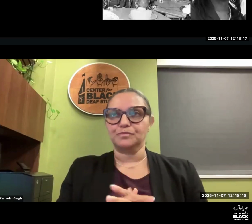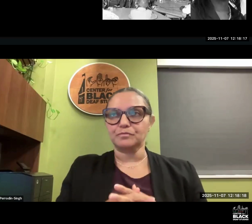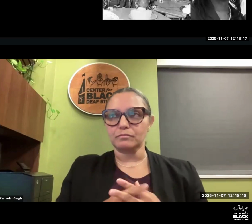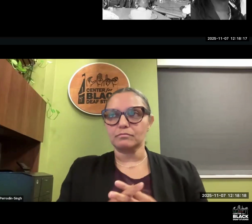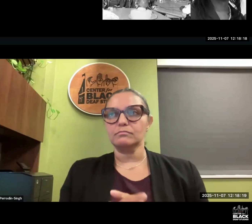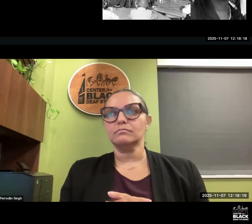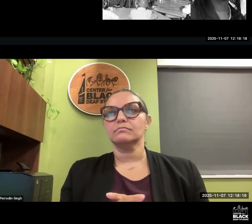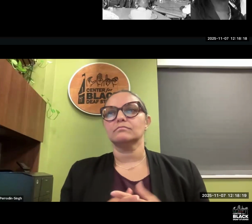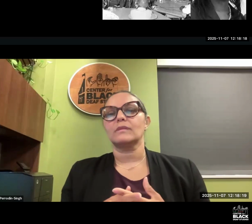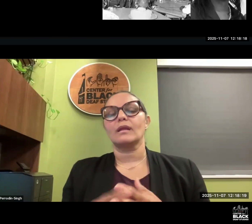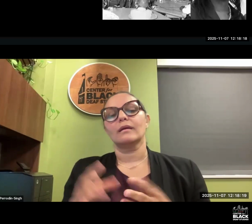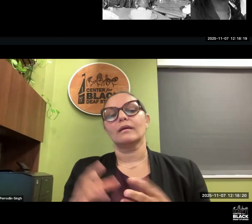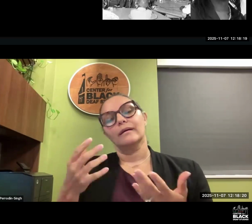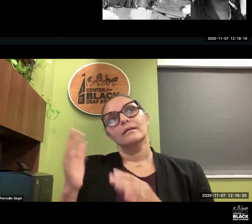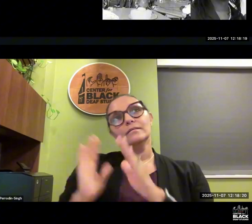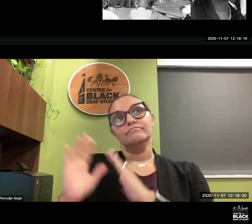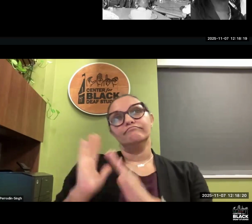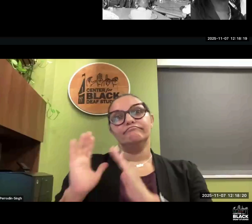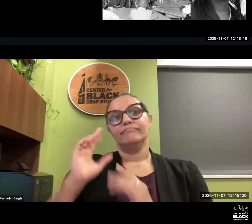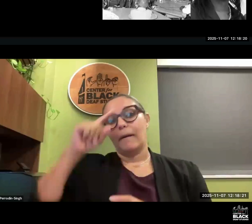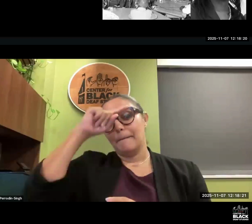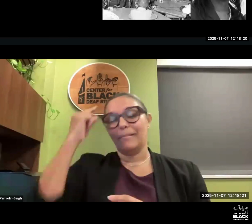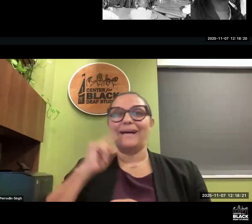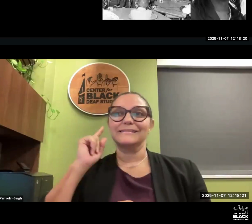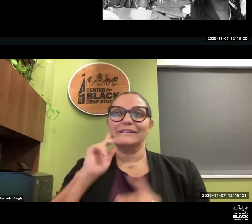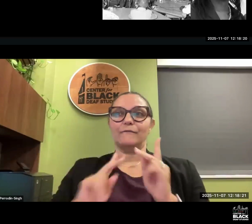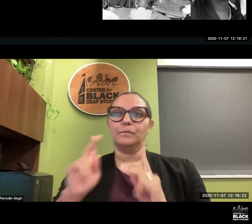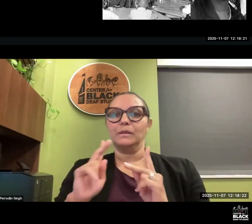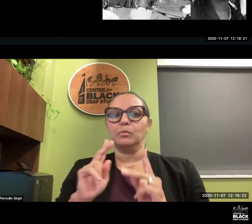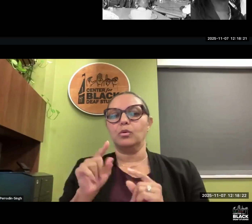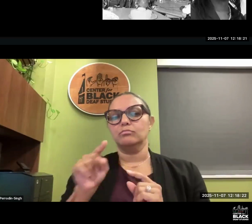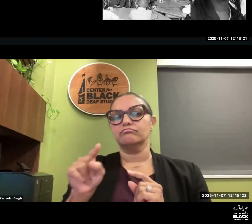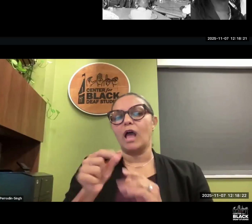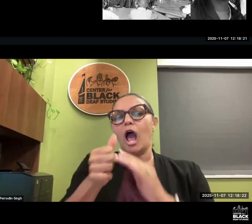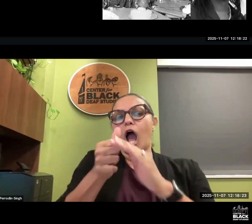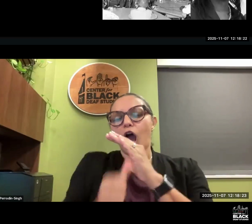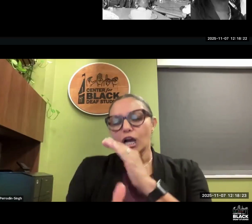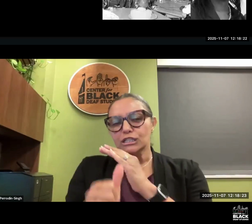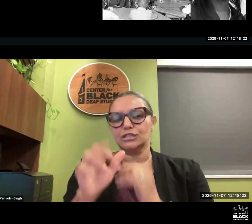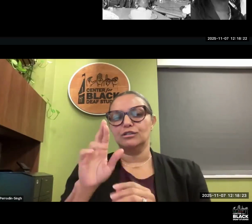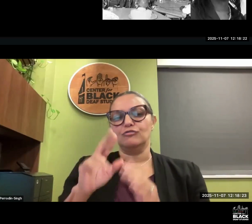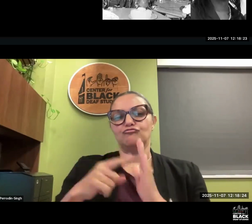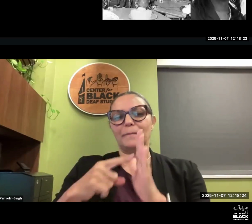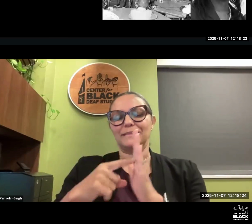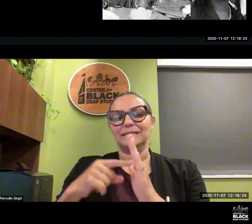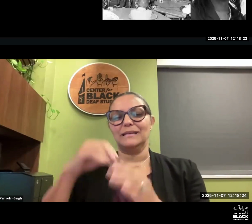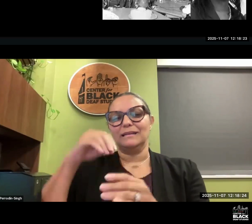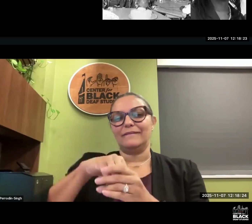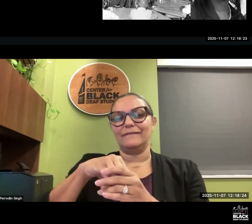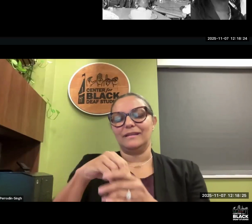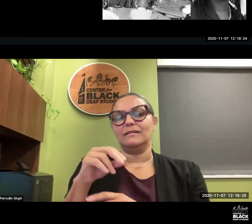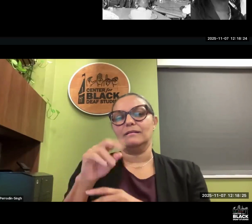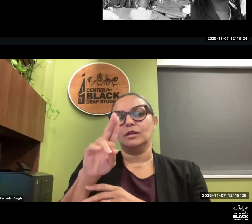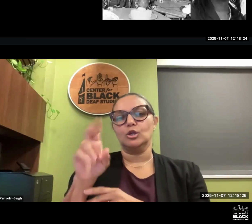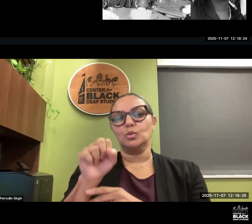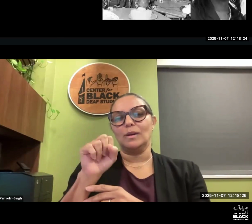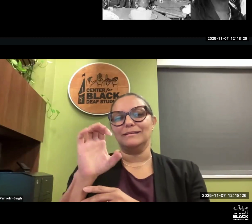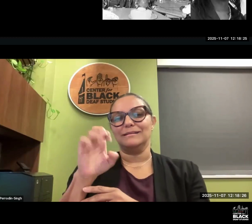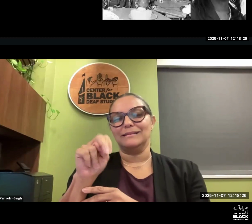And what I have listed are the ones that most contributed to my work. We know that Black people are